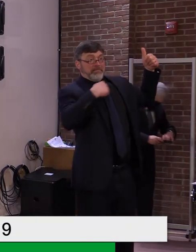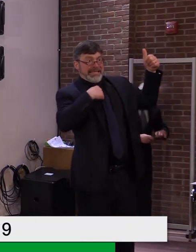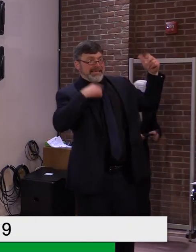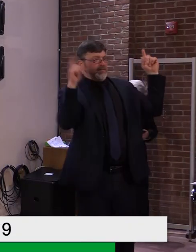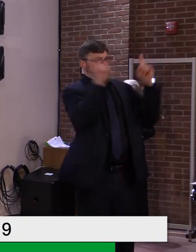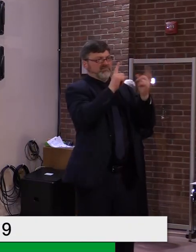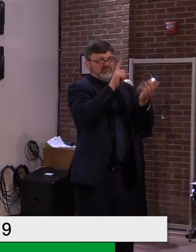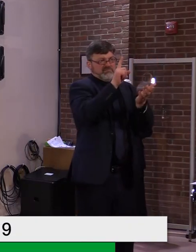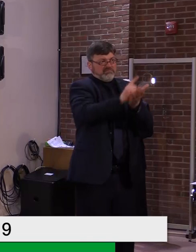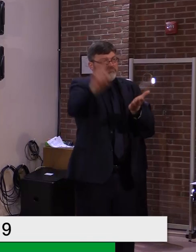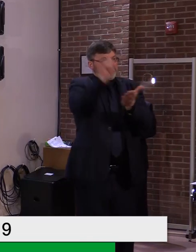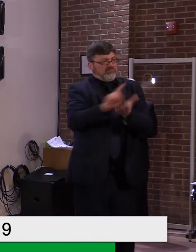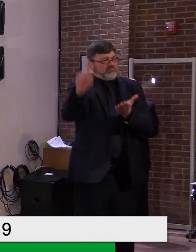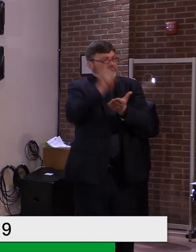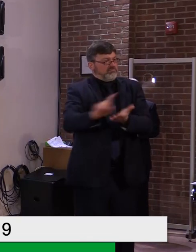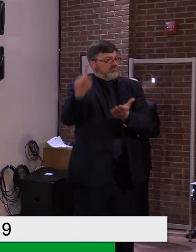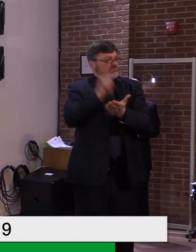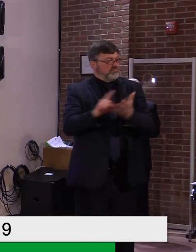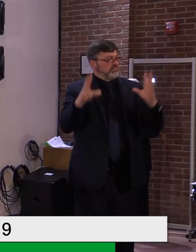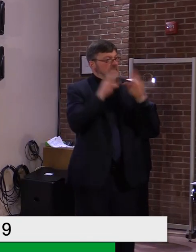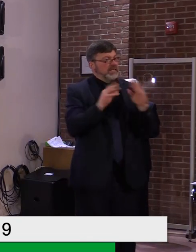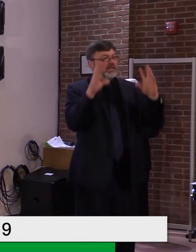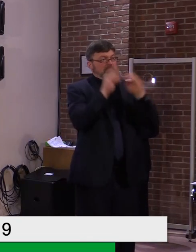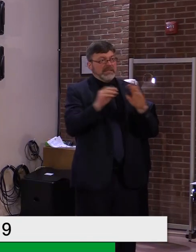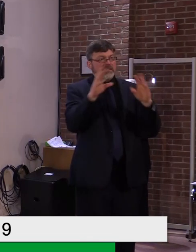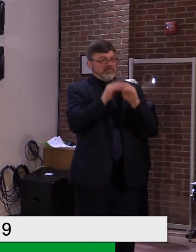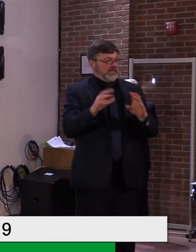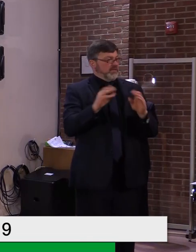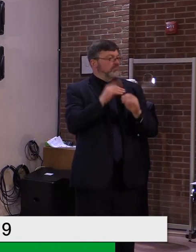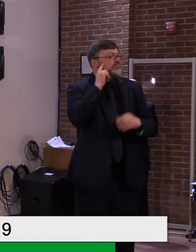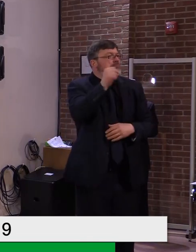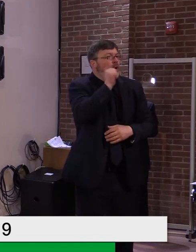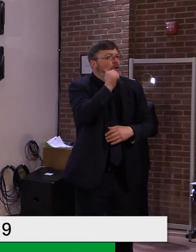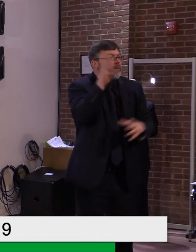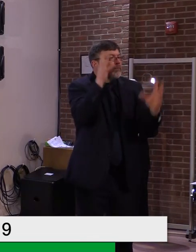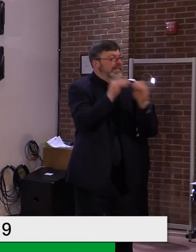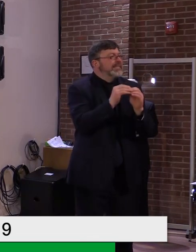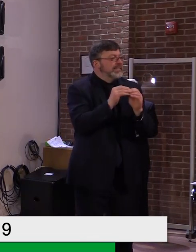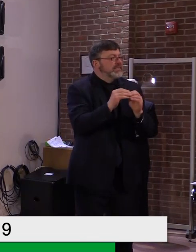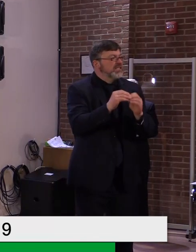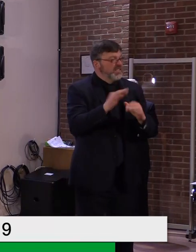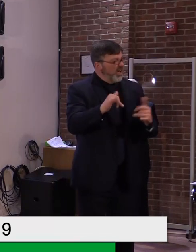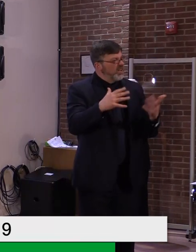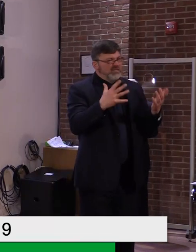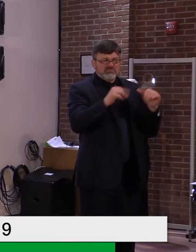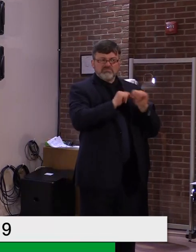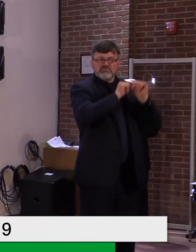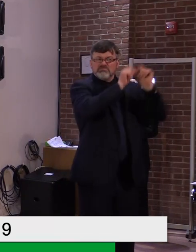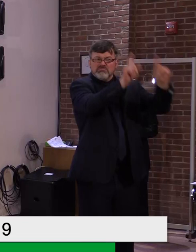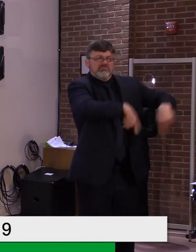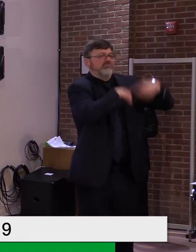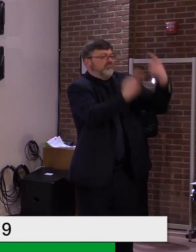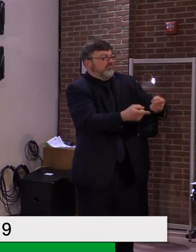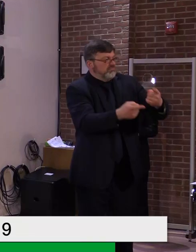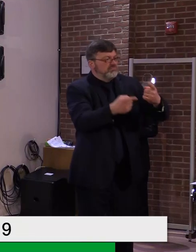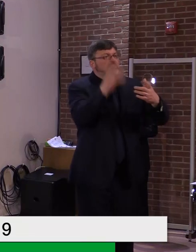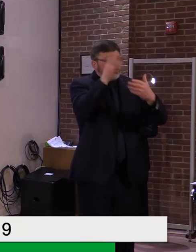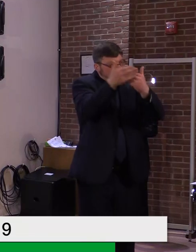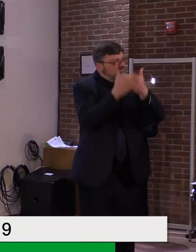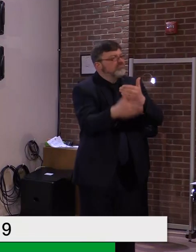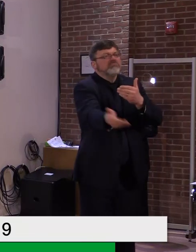week, and leadership in state government is several times a week in discussions with leadership at UVM.